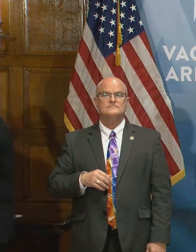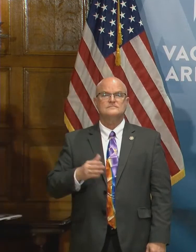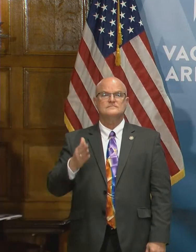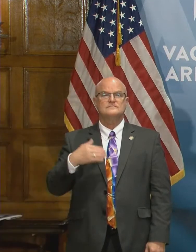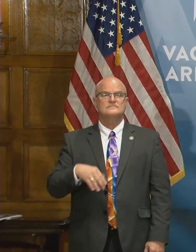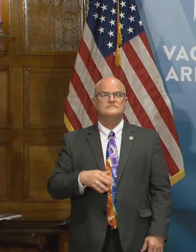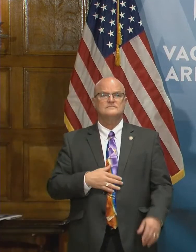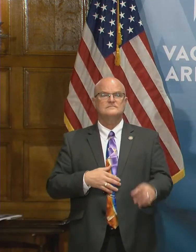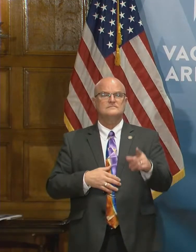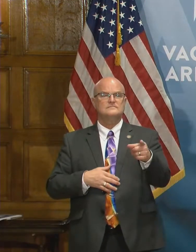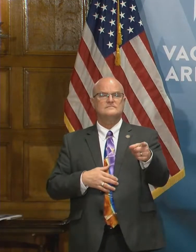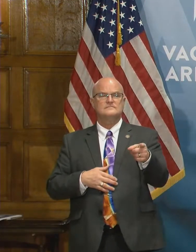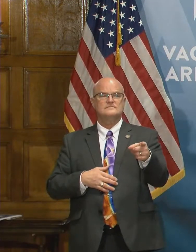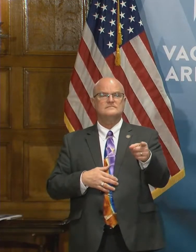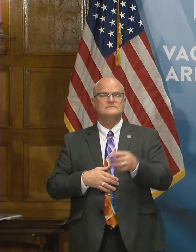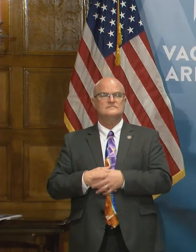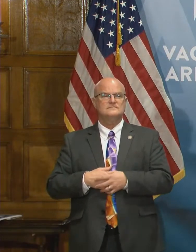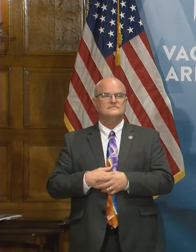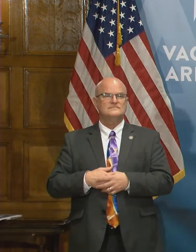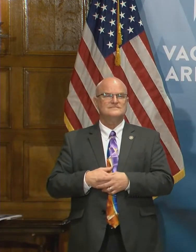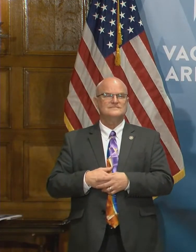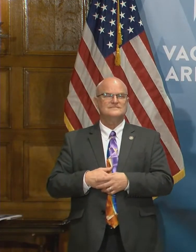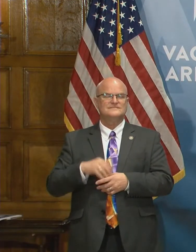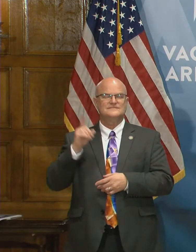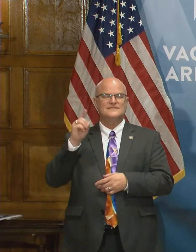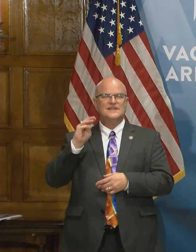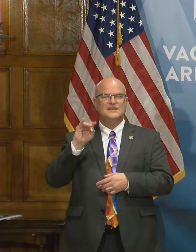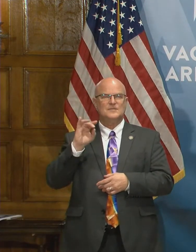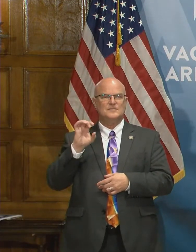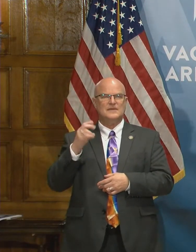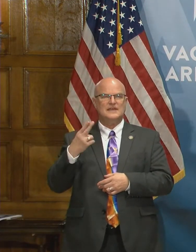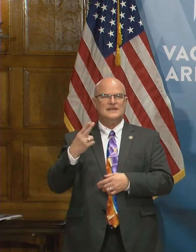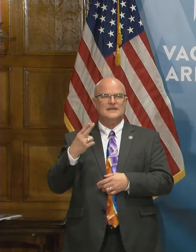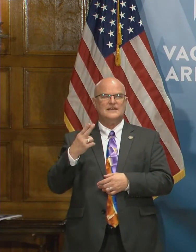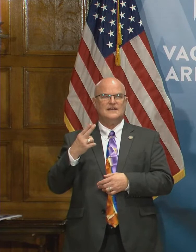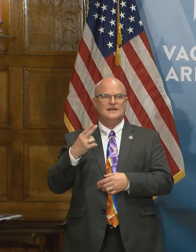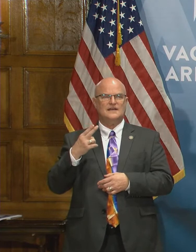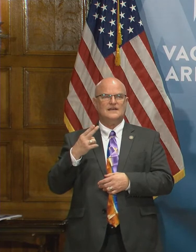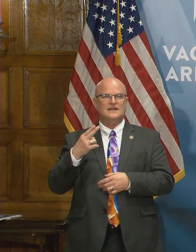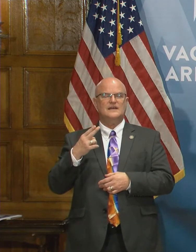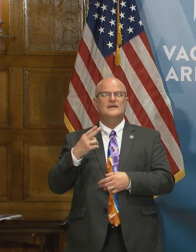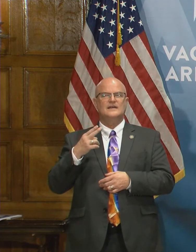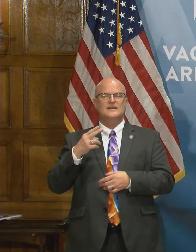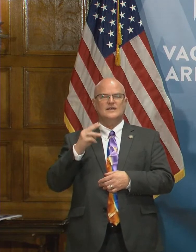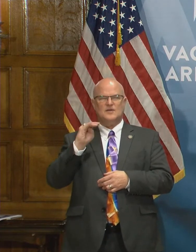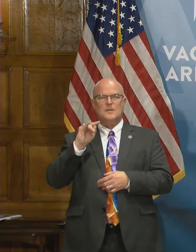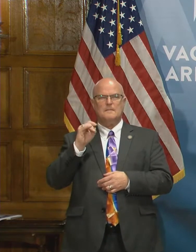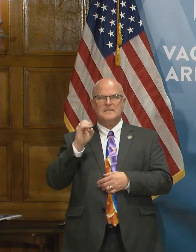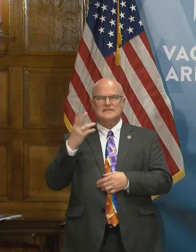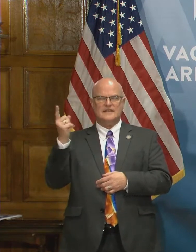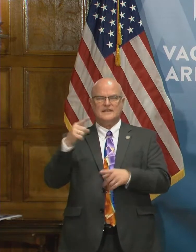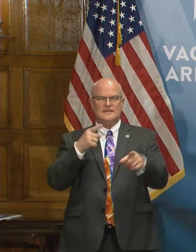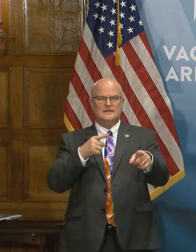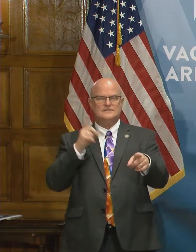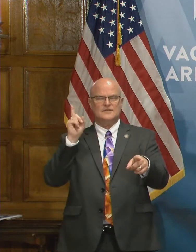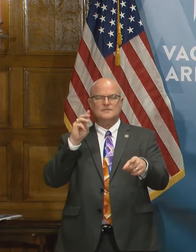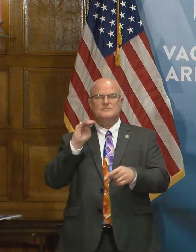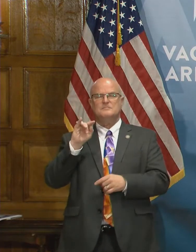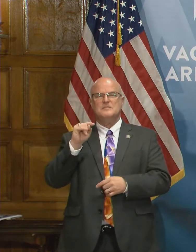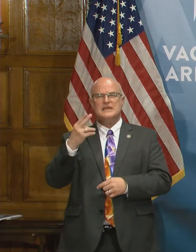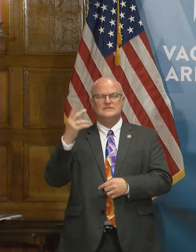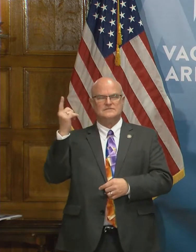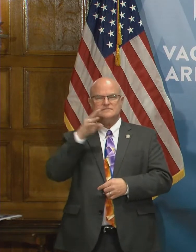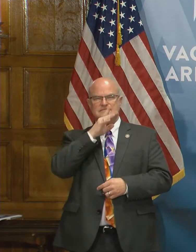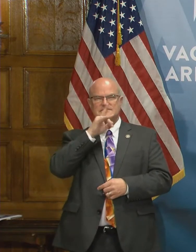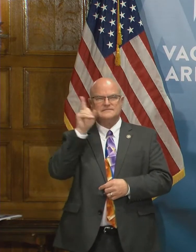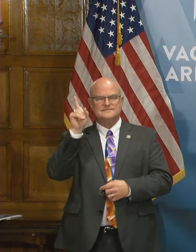Next. This is kind of. Hey, Governor, it's Mitch. All right, we'll do Mitch, and then we're going to come to the table. So go ahead, Mitch, then we'll come